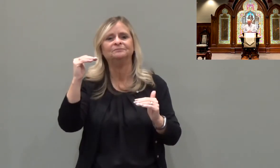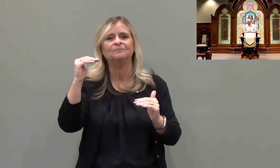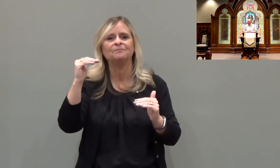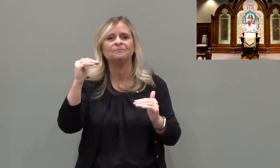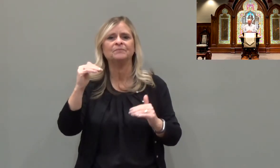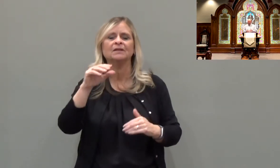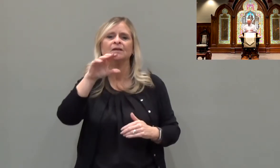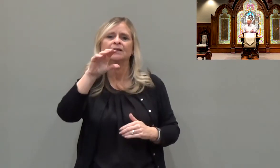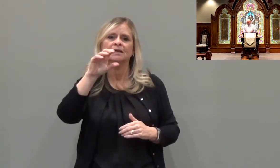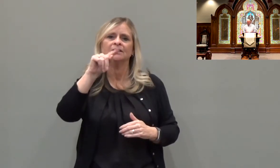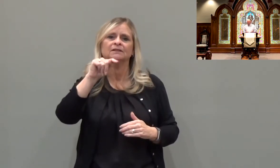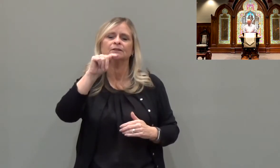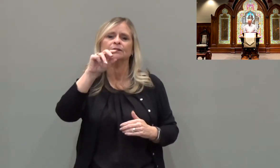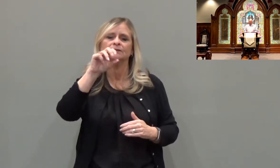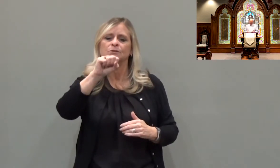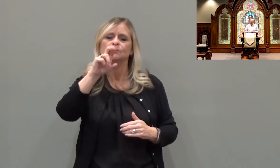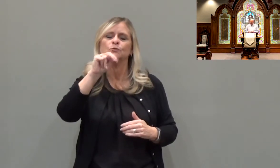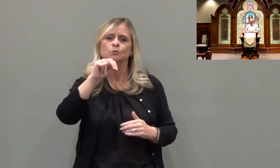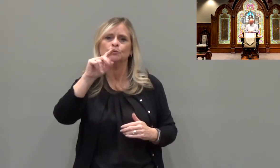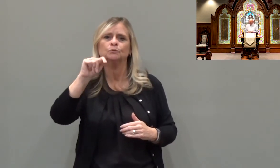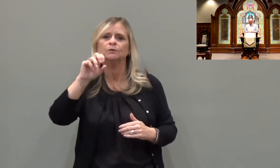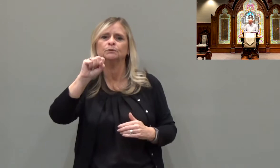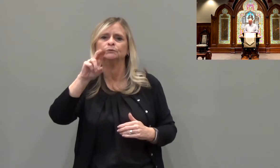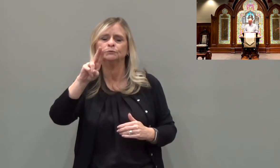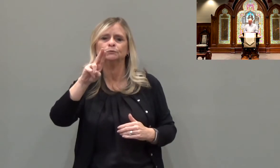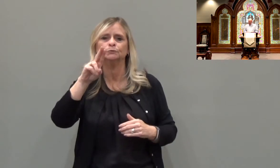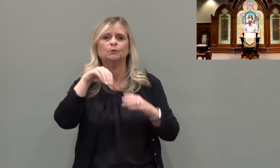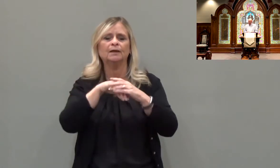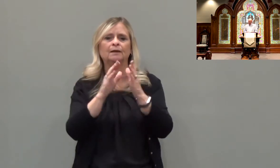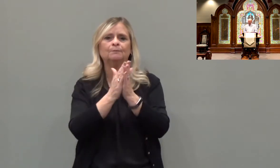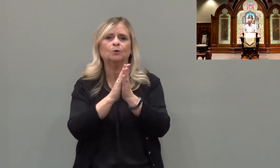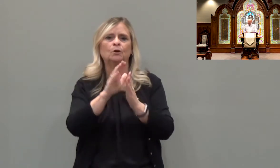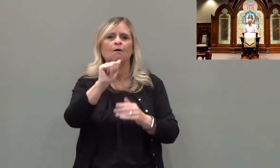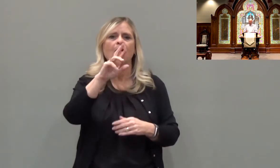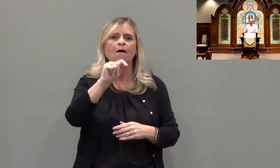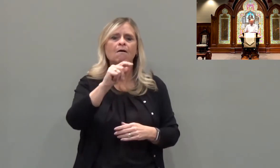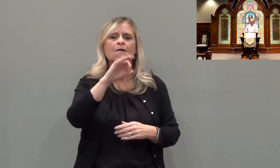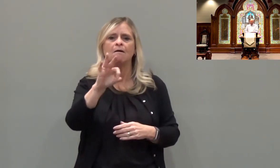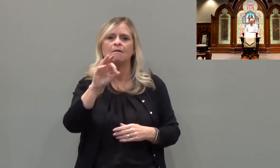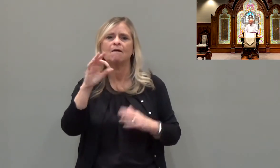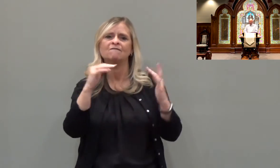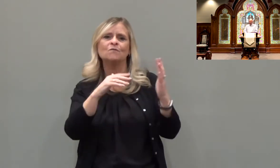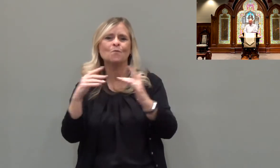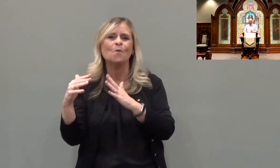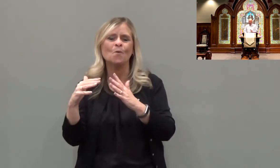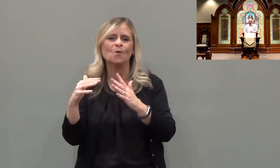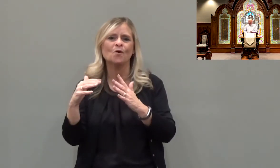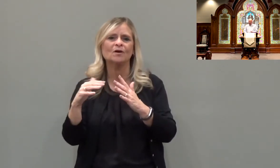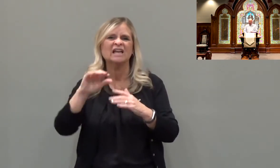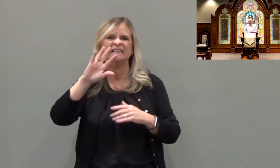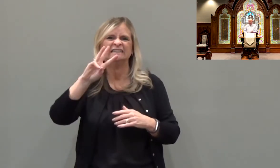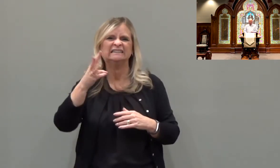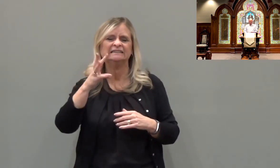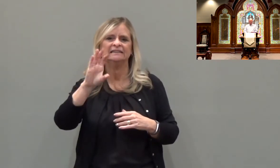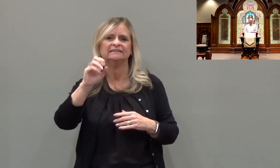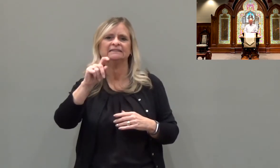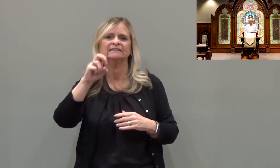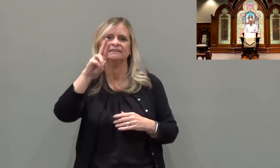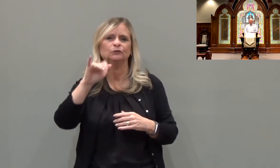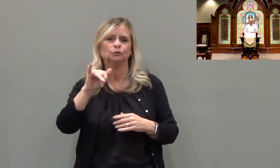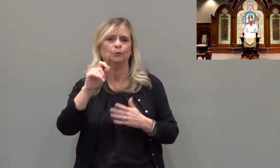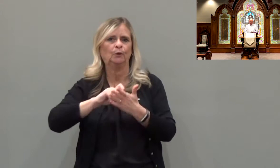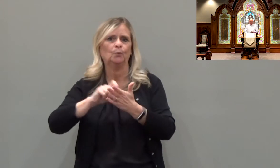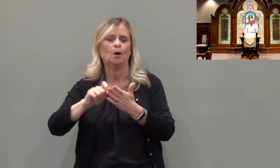Tzu, in The Art of War, that famous 6th century work, says that every battle is